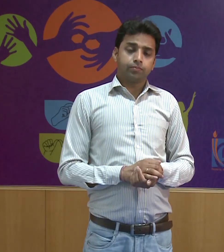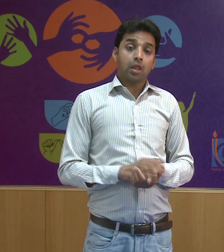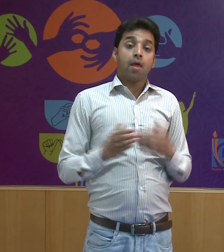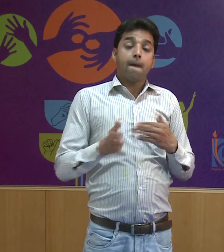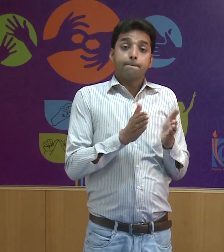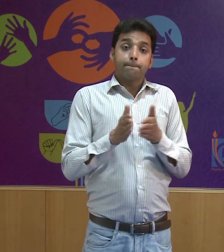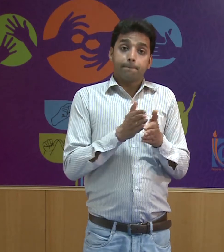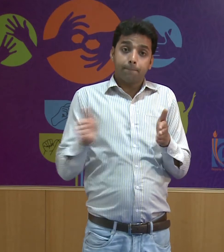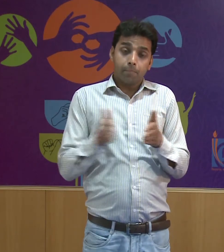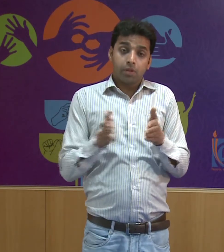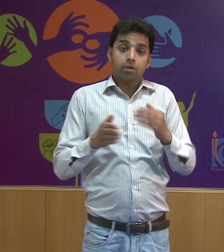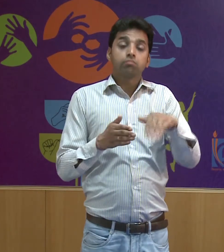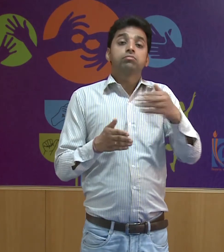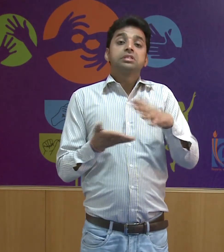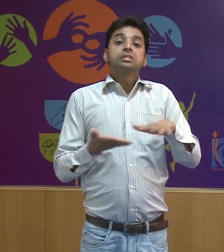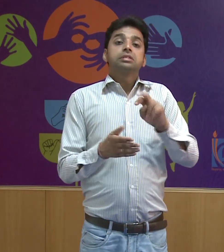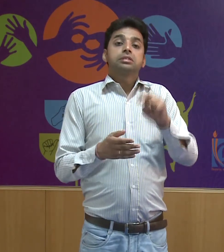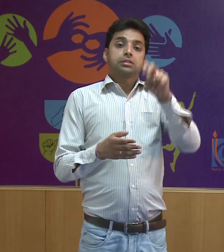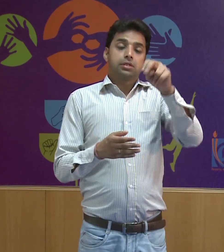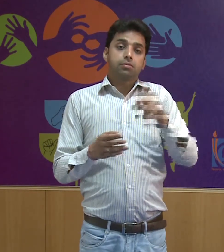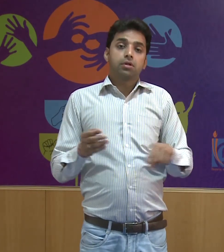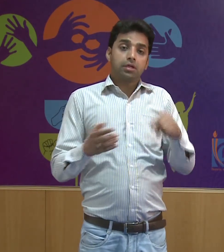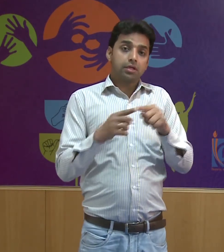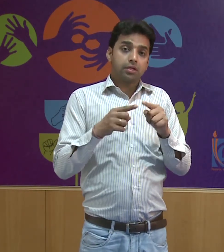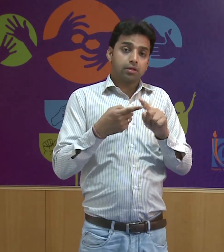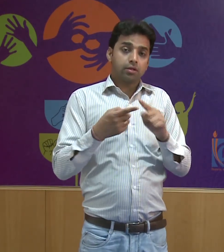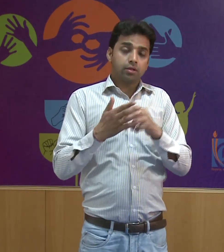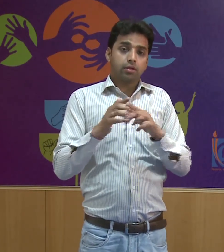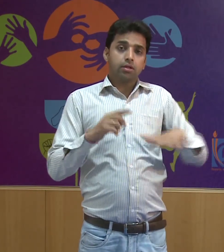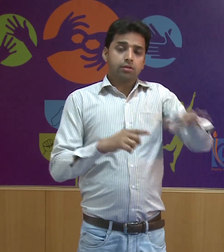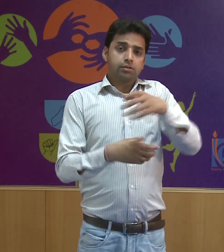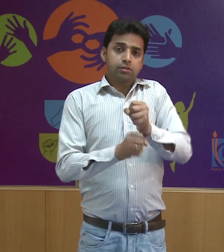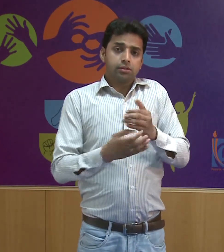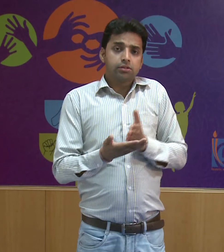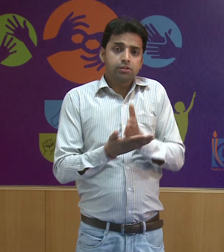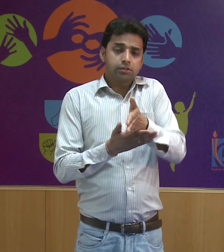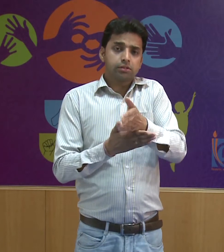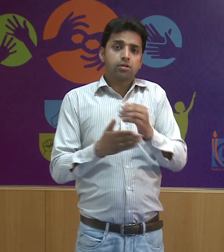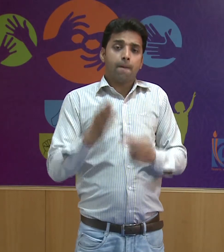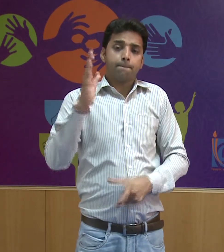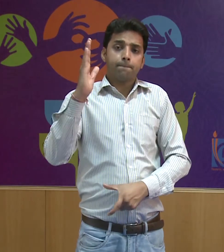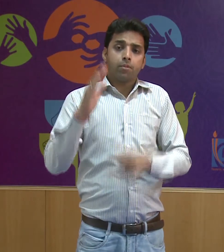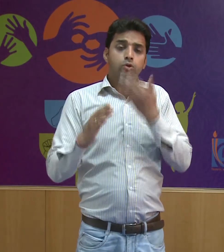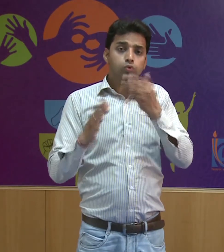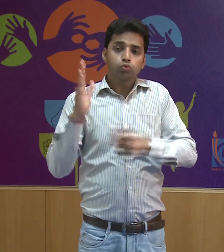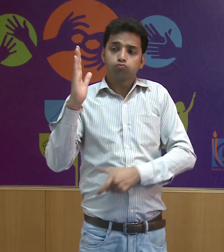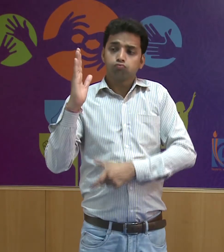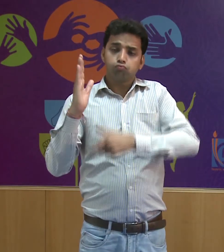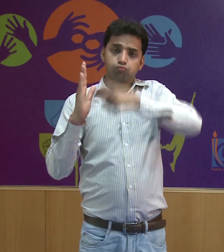Besides these steps, the existing building of the school should be repaired and modified